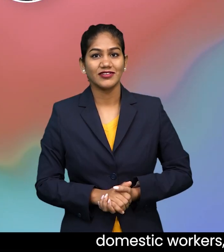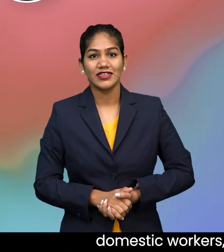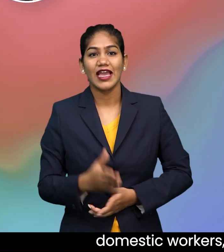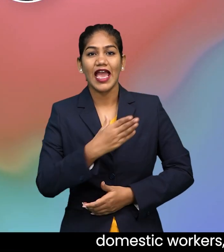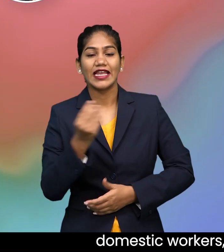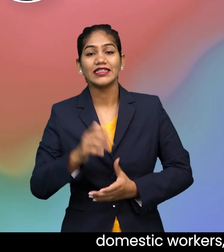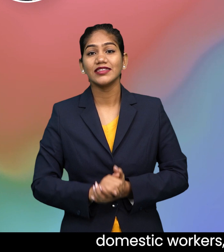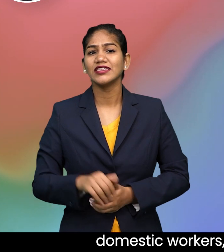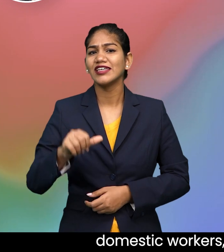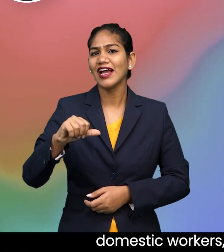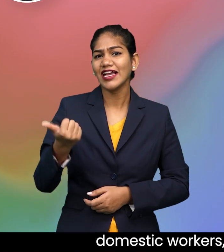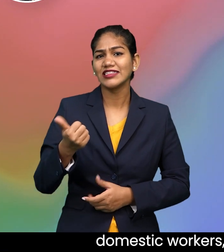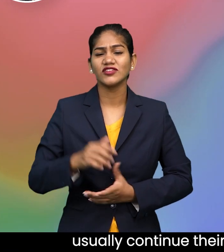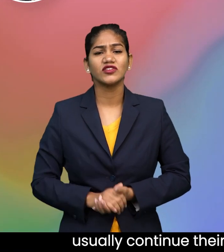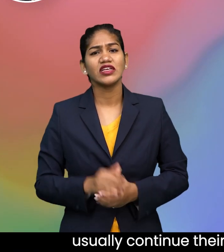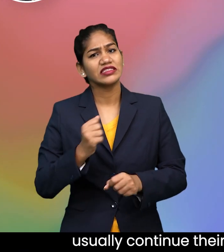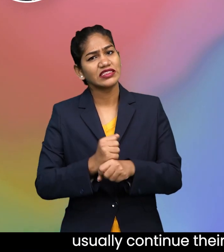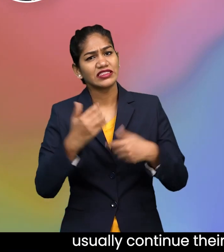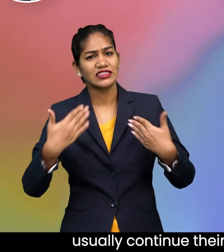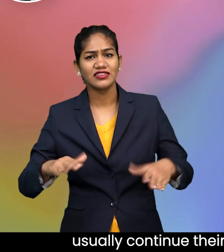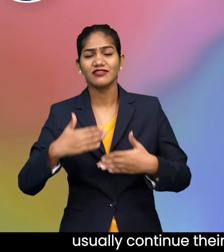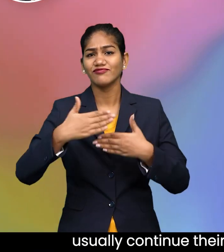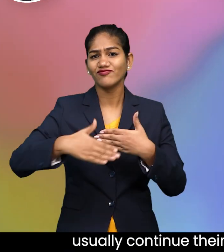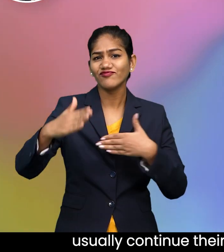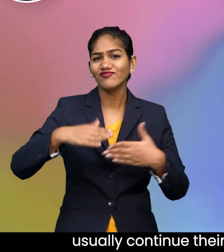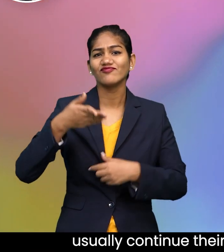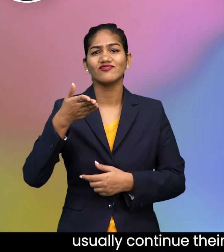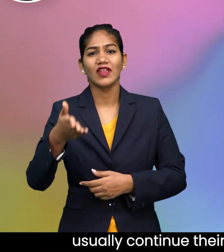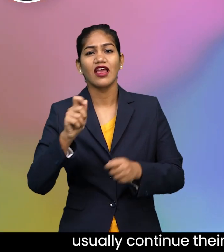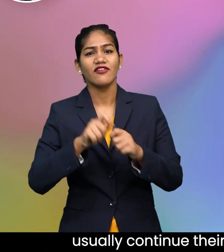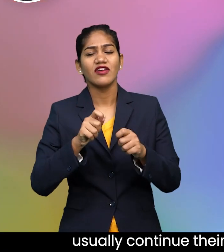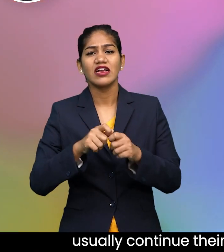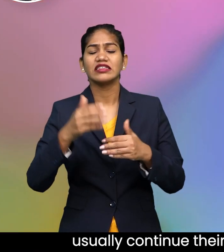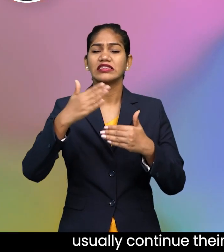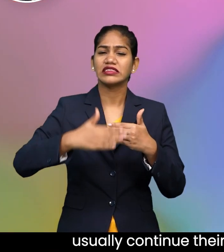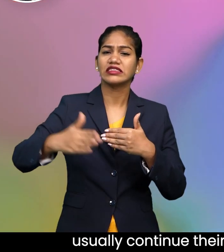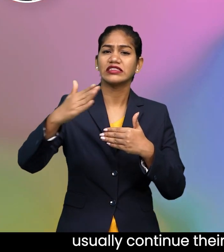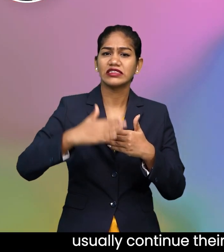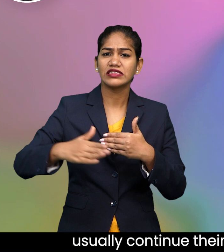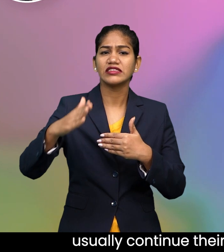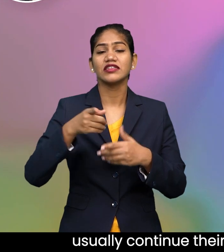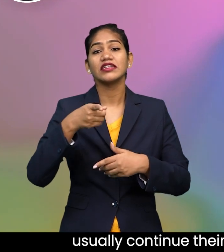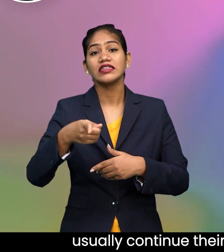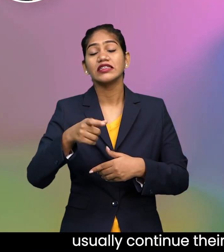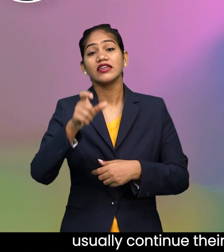and others usually continue their work as long as it is physically